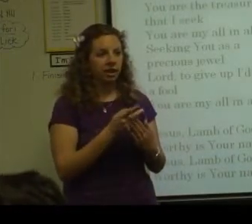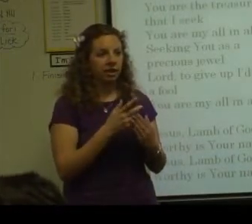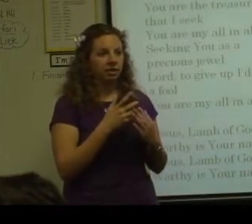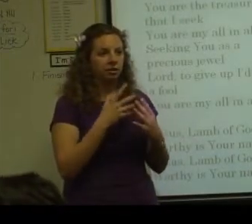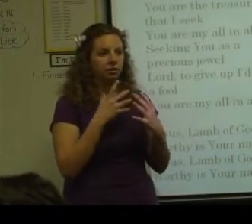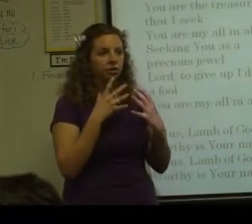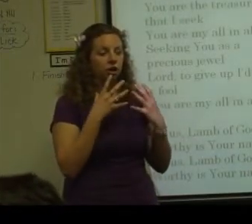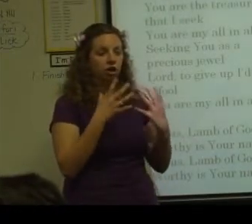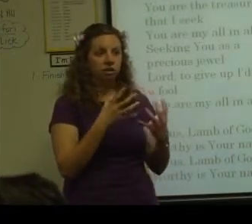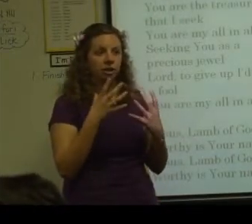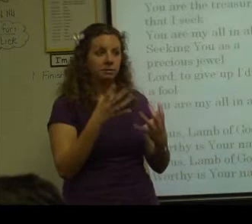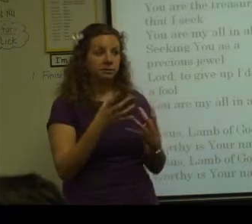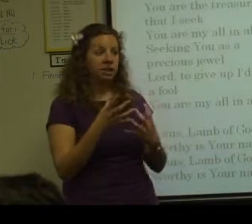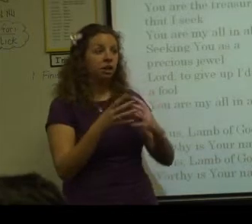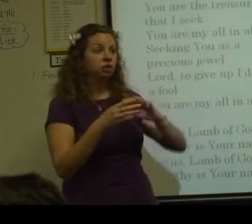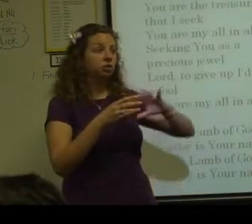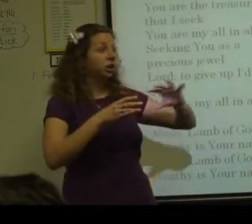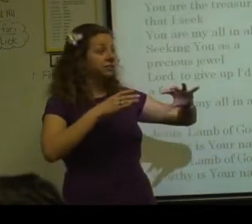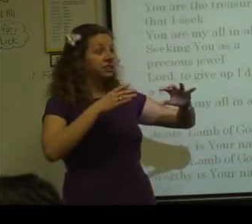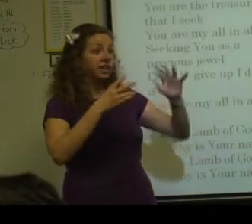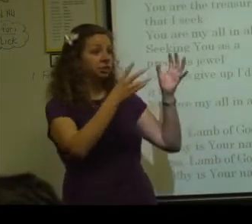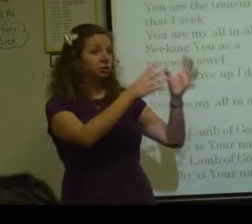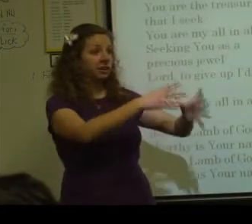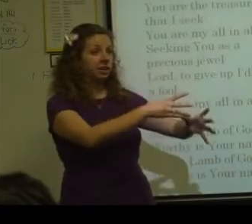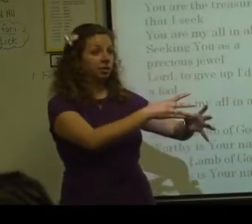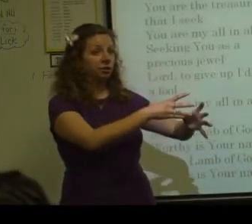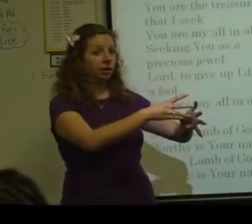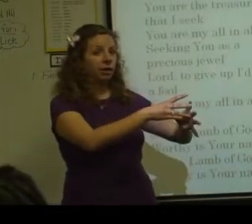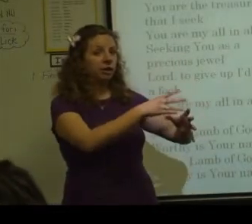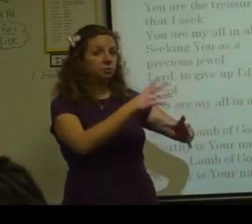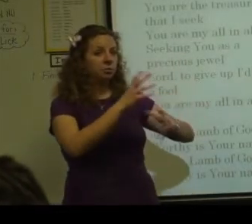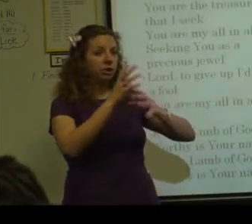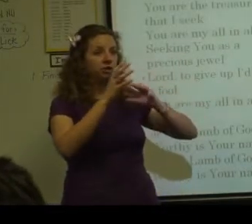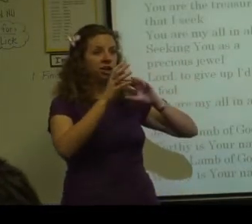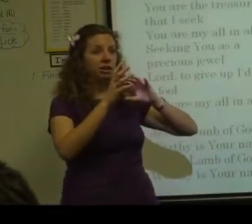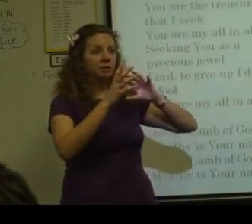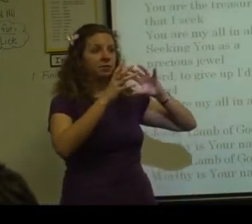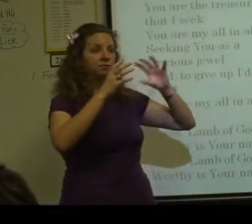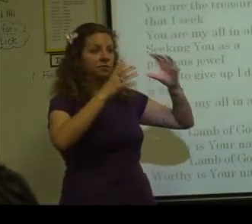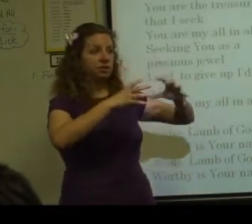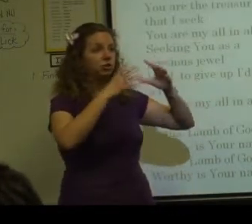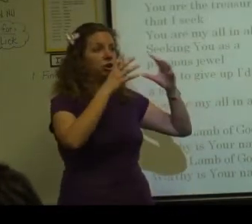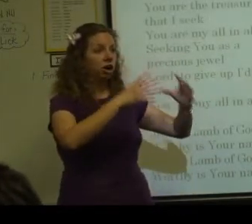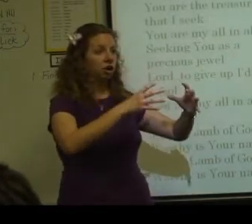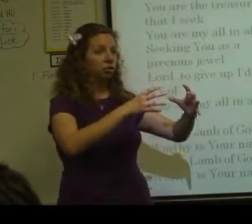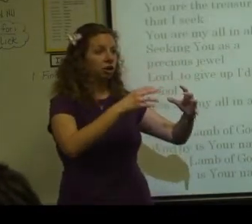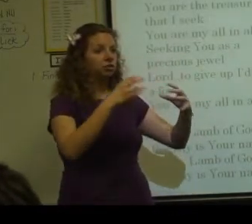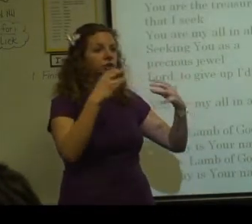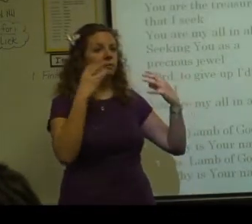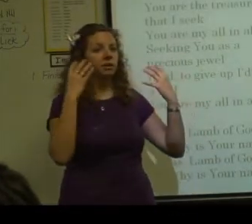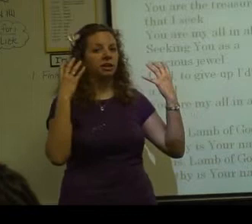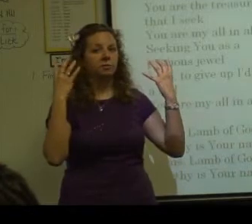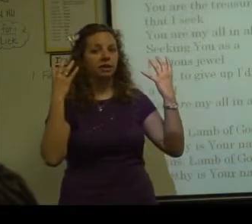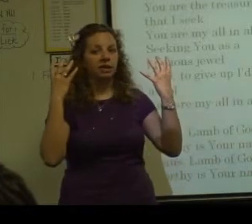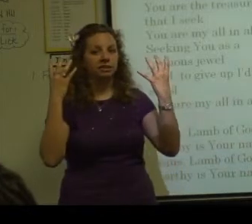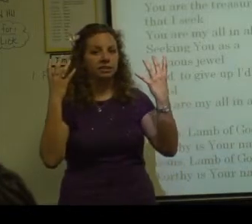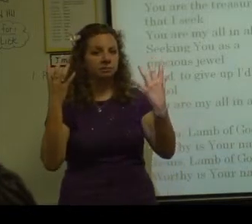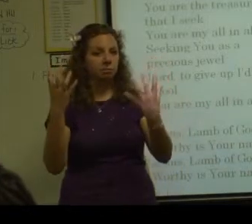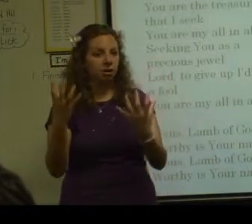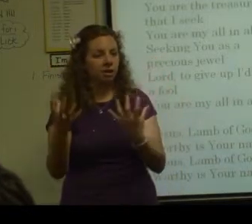like your heart stops beating. So you have to decide. So you can't go that way. But are you talking about the physical heart, or are you talking about like the